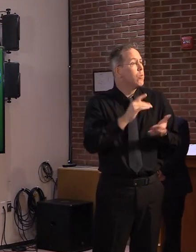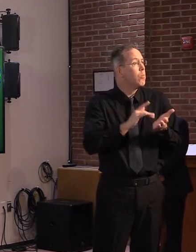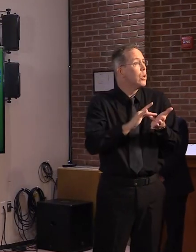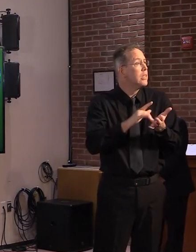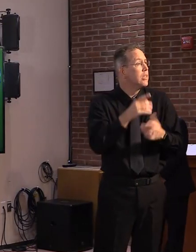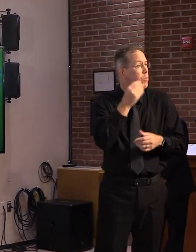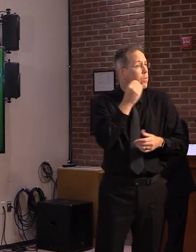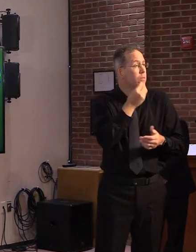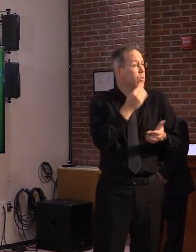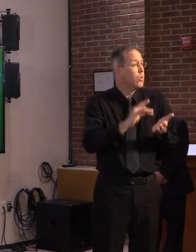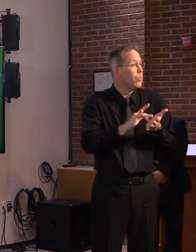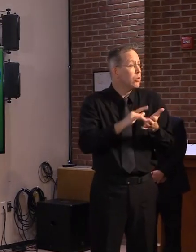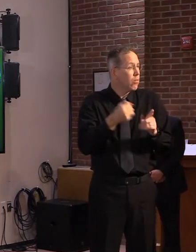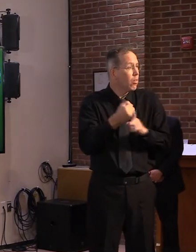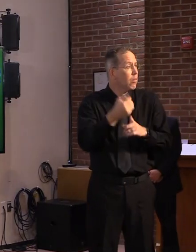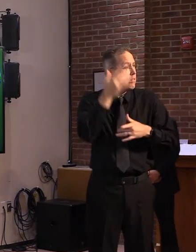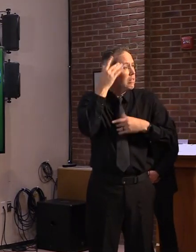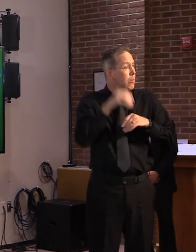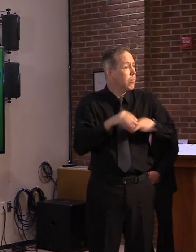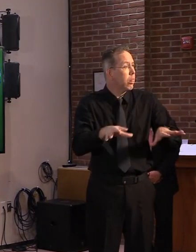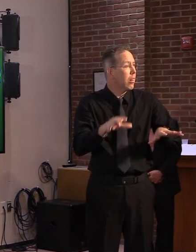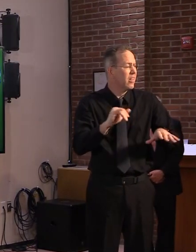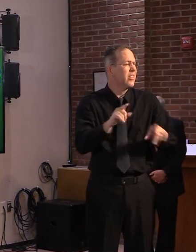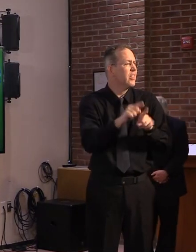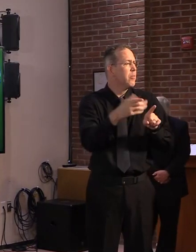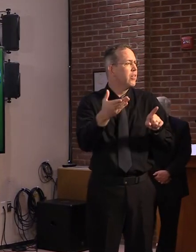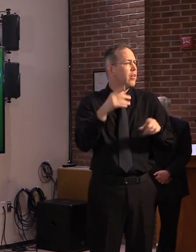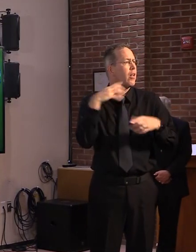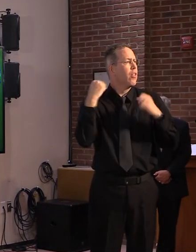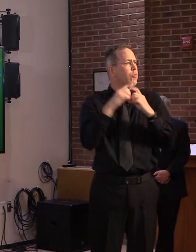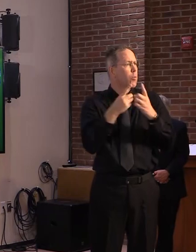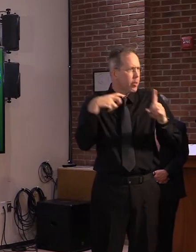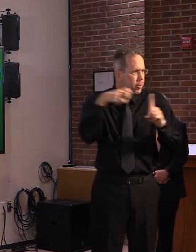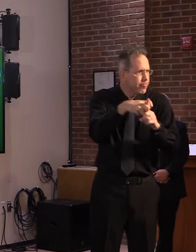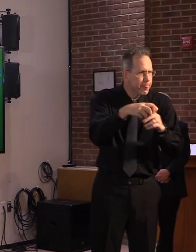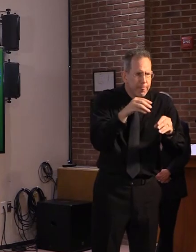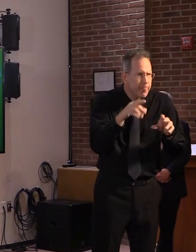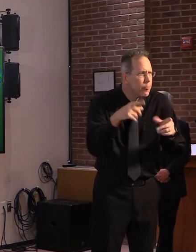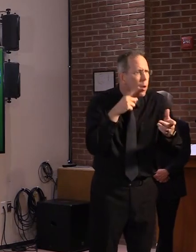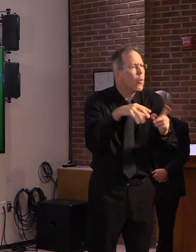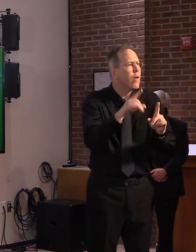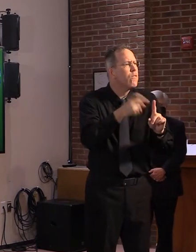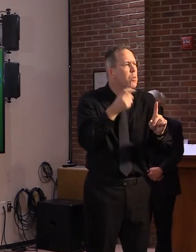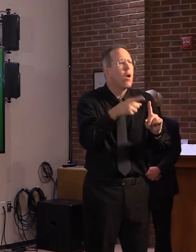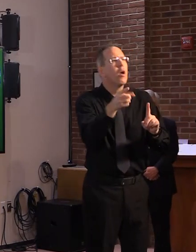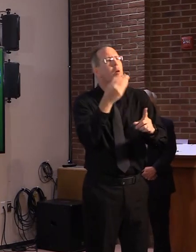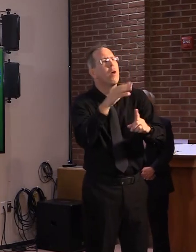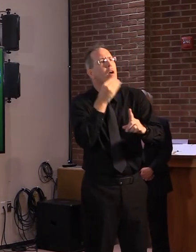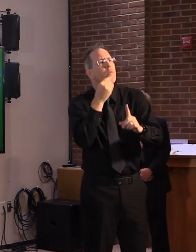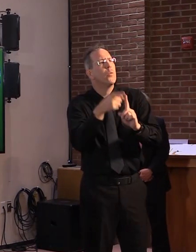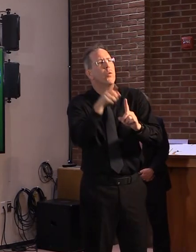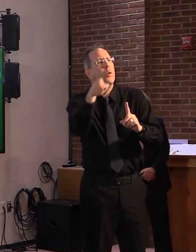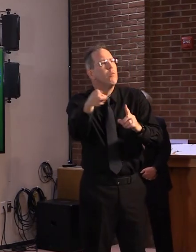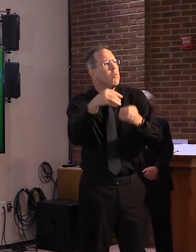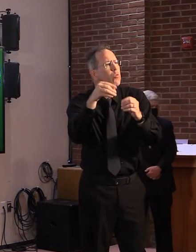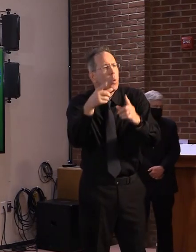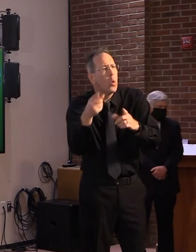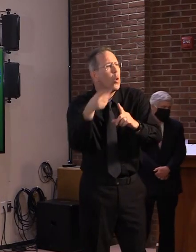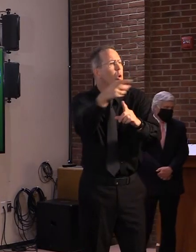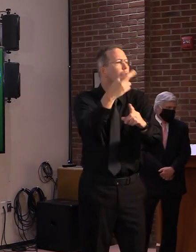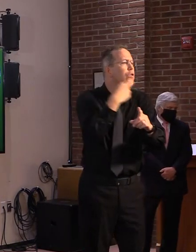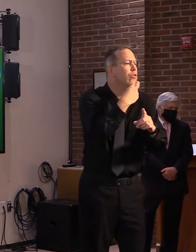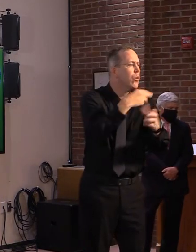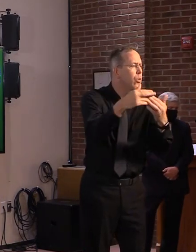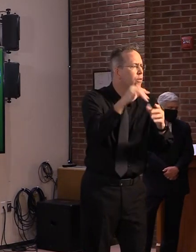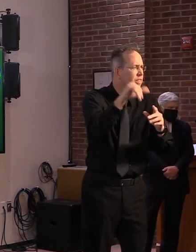ate at a restaurant, anytime we had prior epidemics of flu viruses or other things, contact